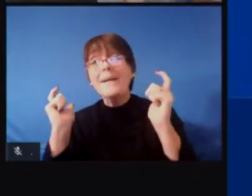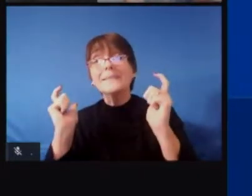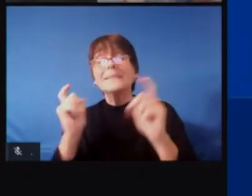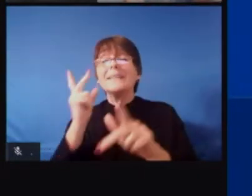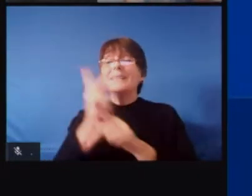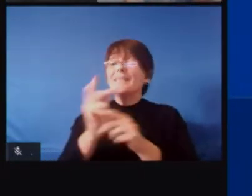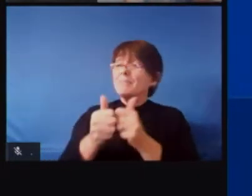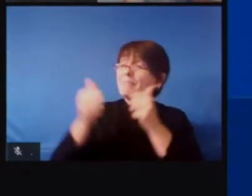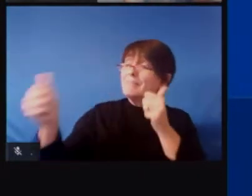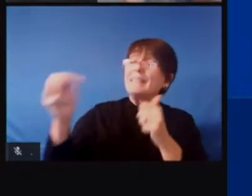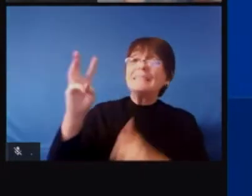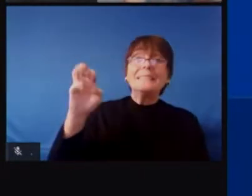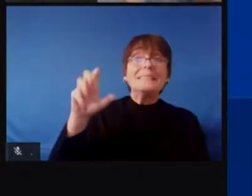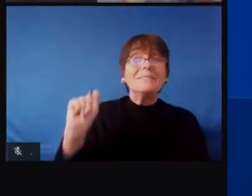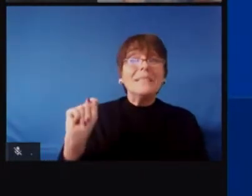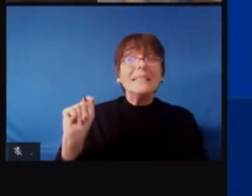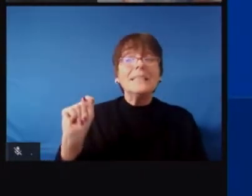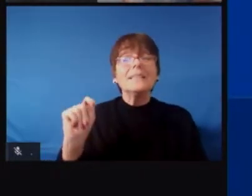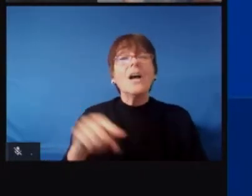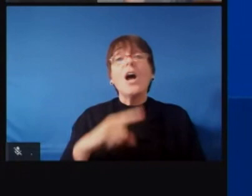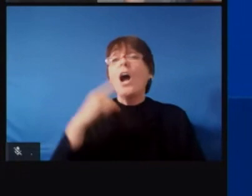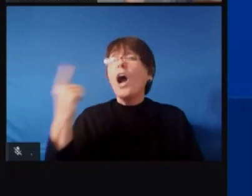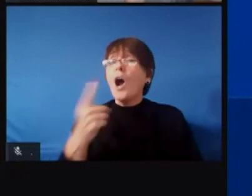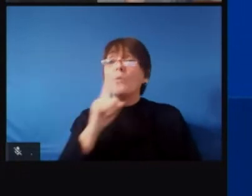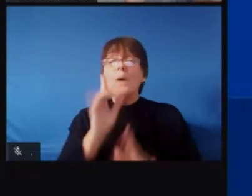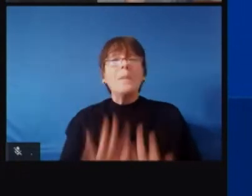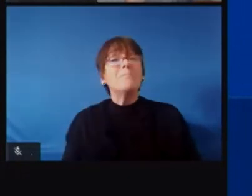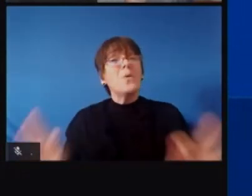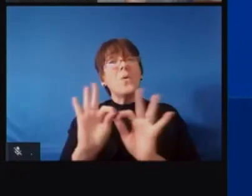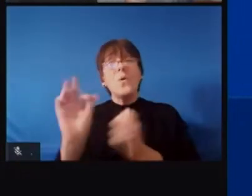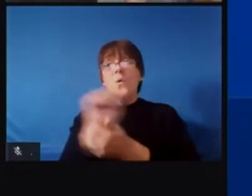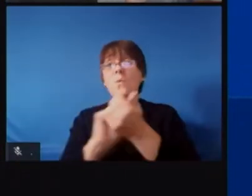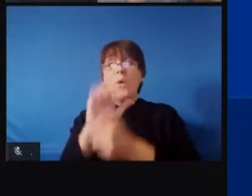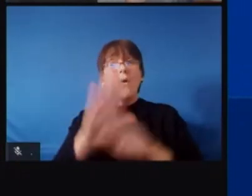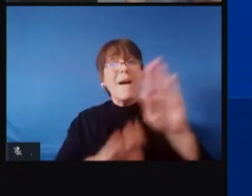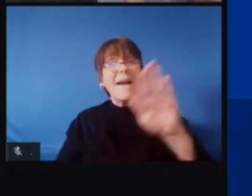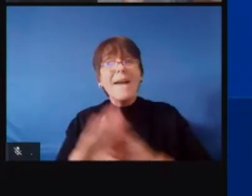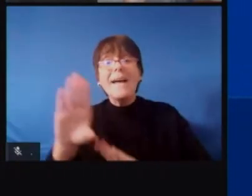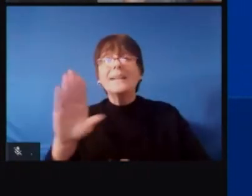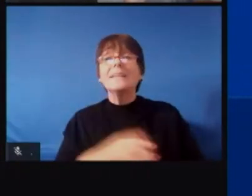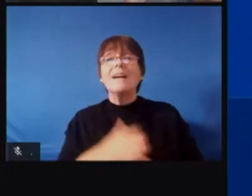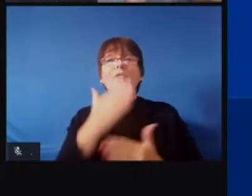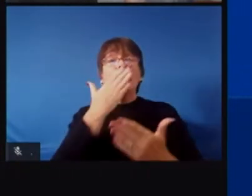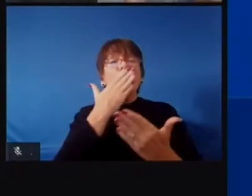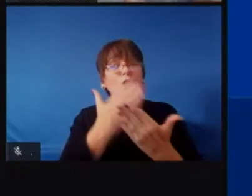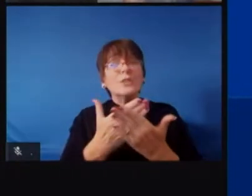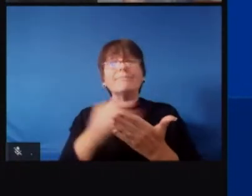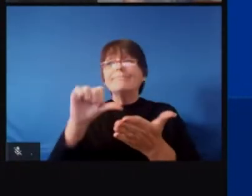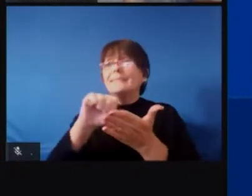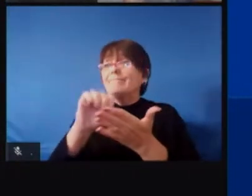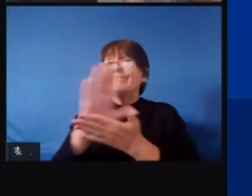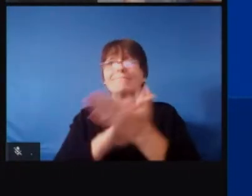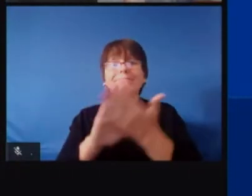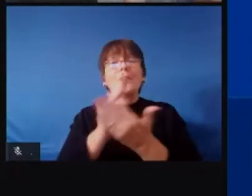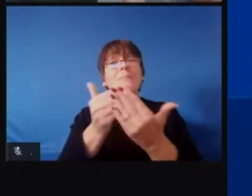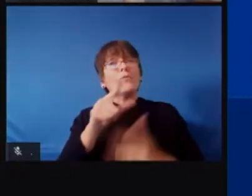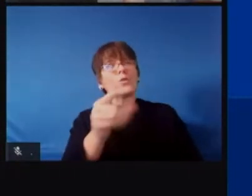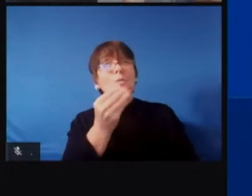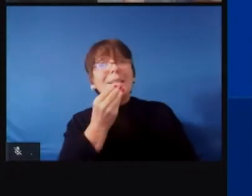6 feet of distance from others. It's always really important to wash your hands and have good hand hygiene, especially before you're